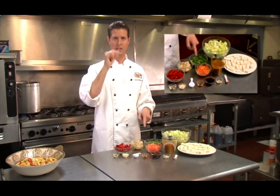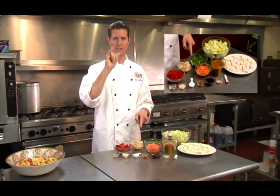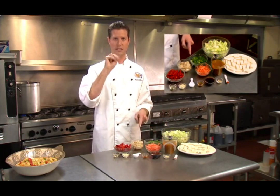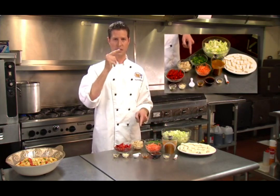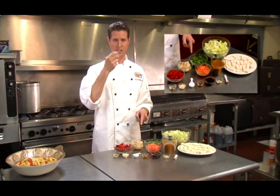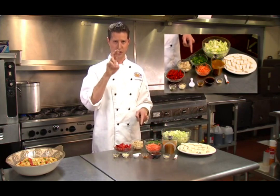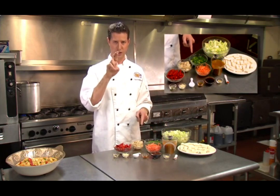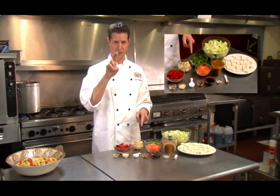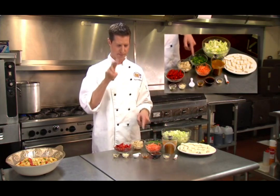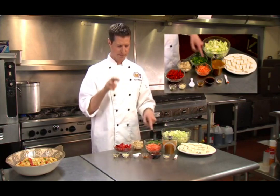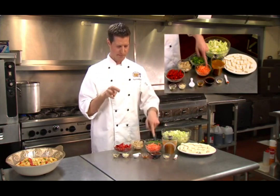ginger,